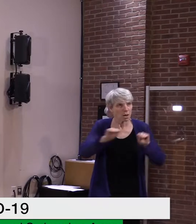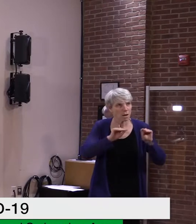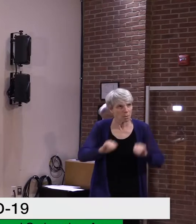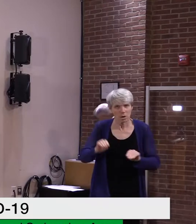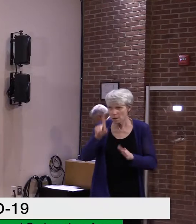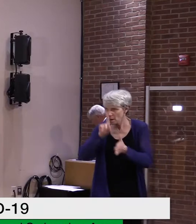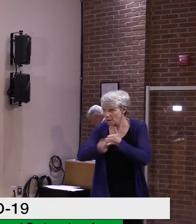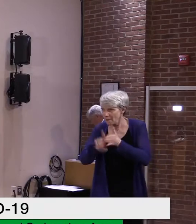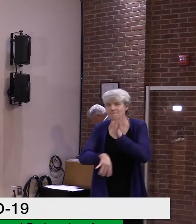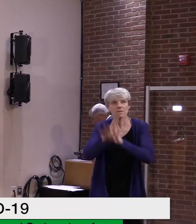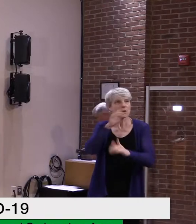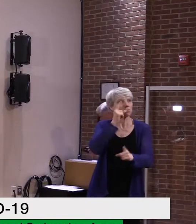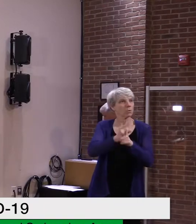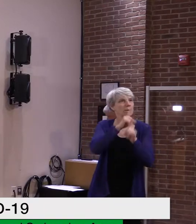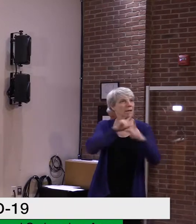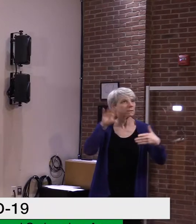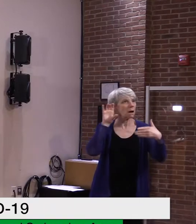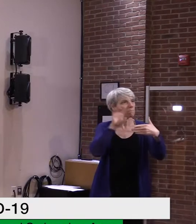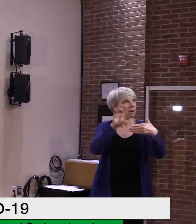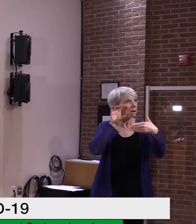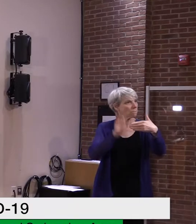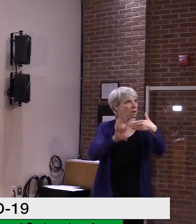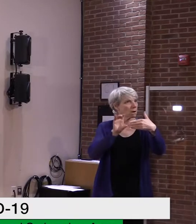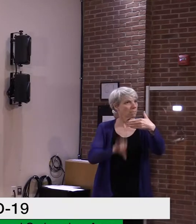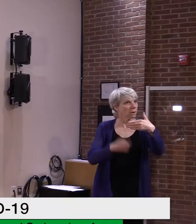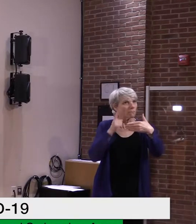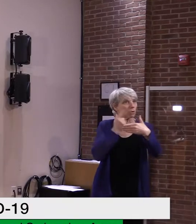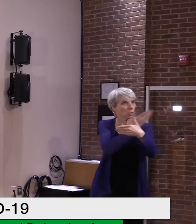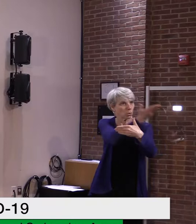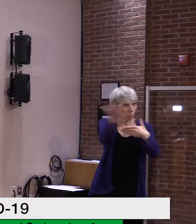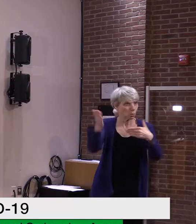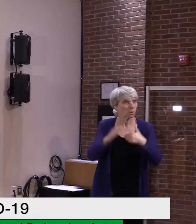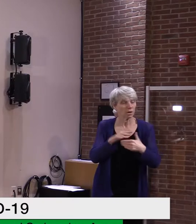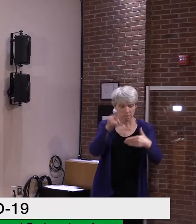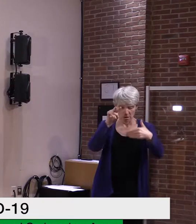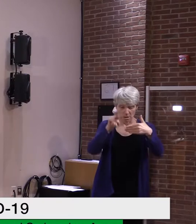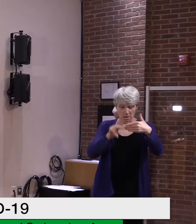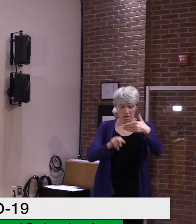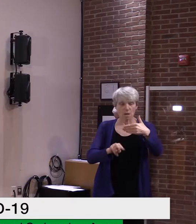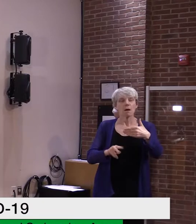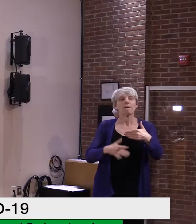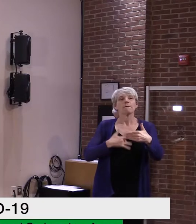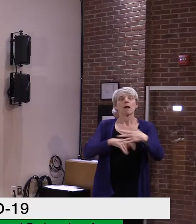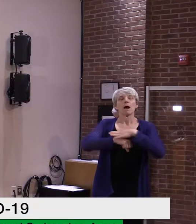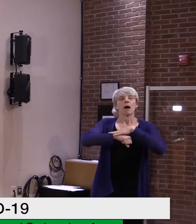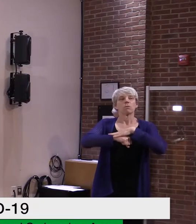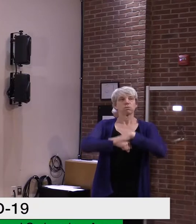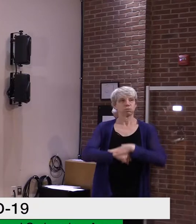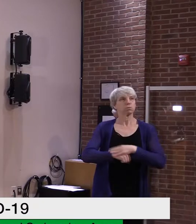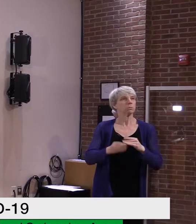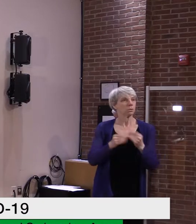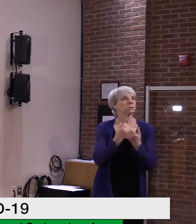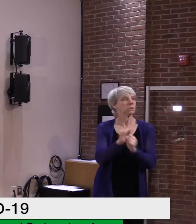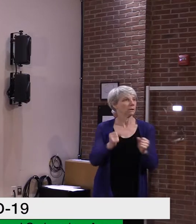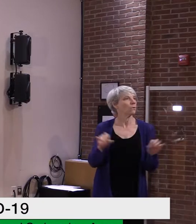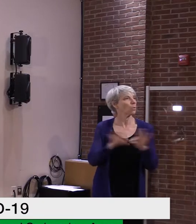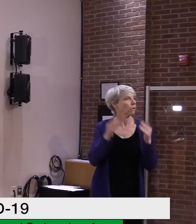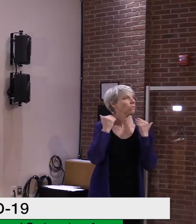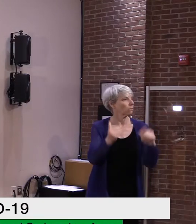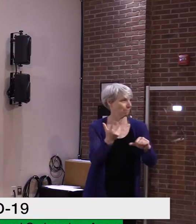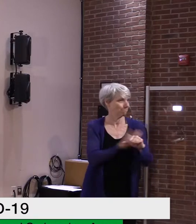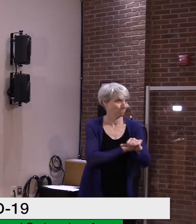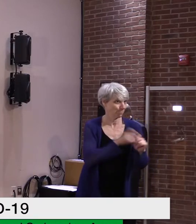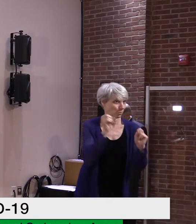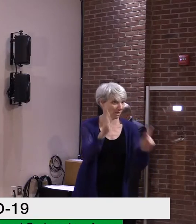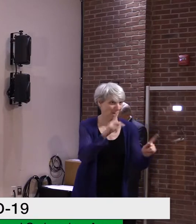I think you'll find them helpful in your being comfortable and confident in getting vaccinated. Right now, Vermont enjoys